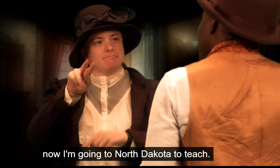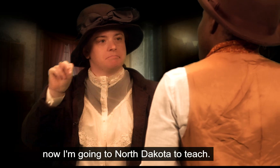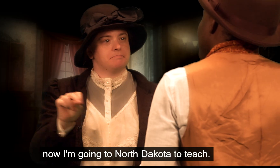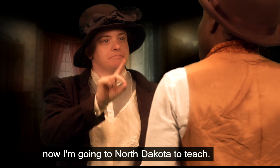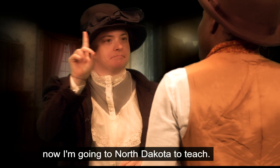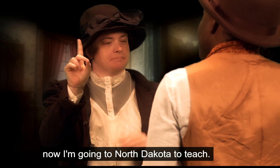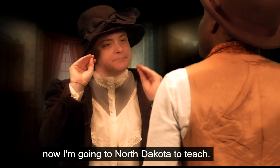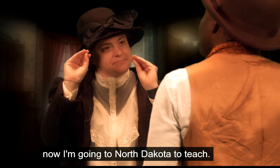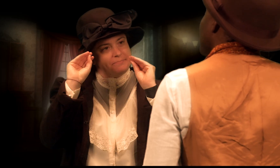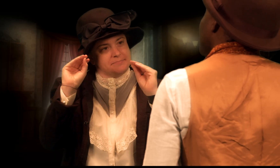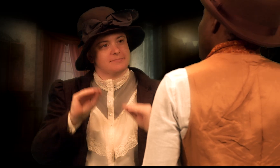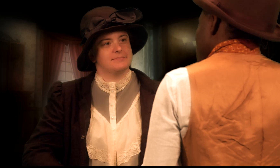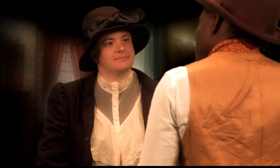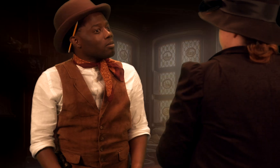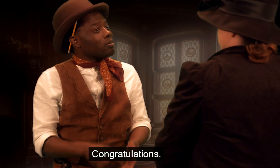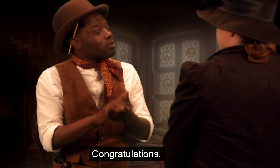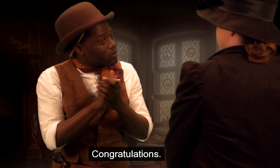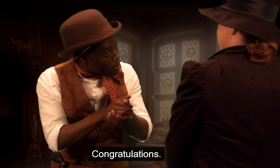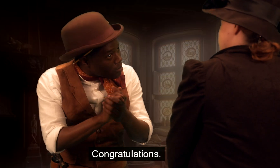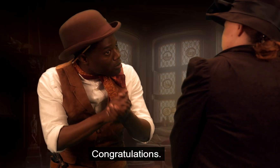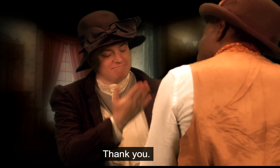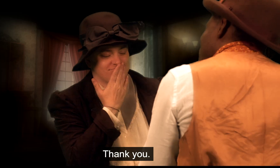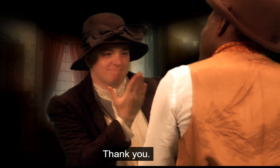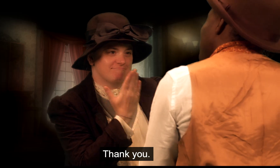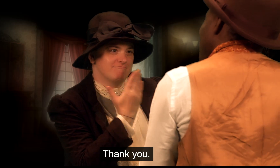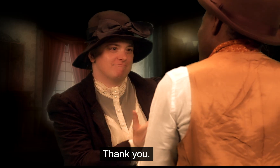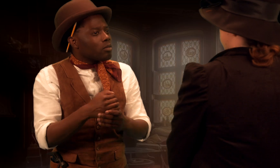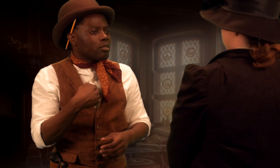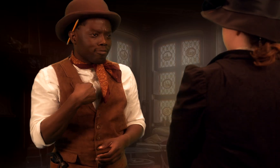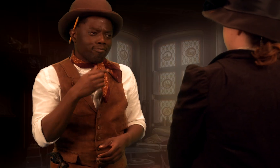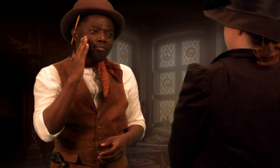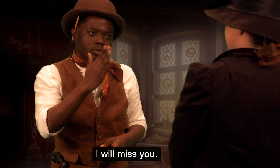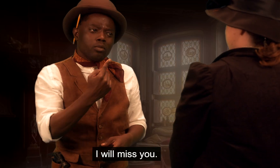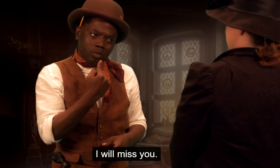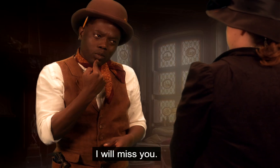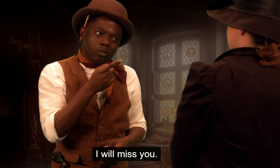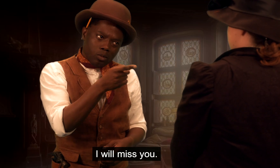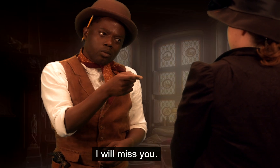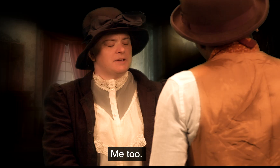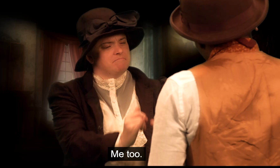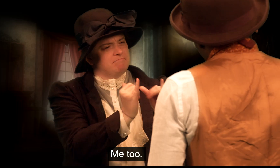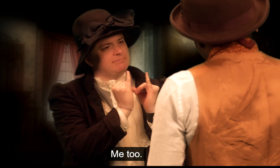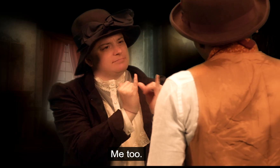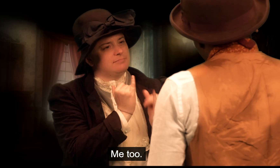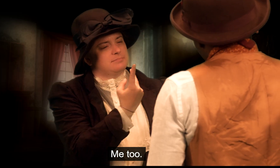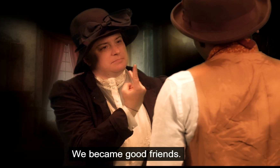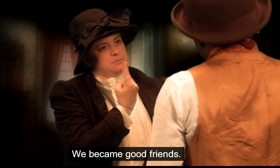North Dakota to teach. Congratulations. Thank you. I will miss you. Me too. We